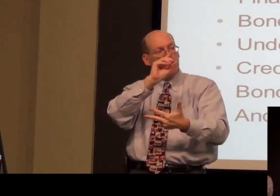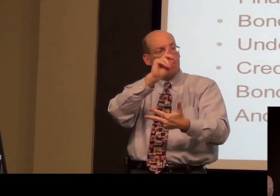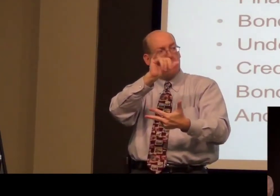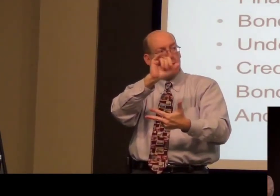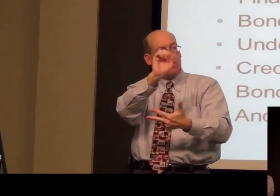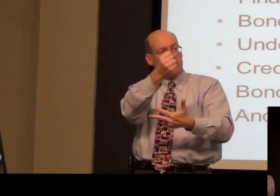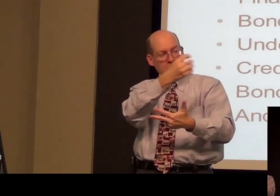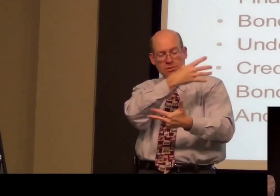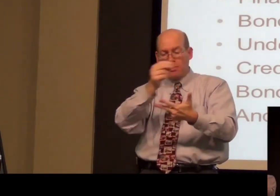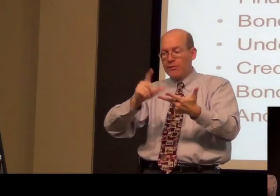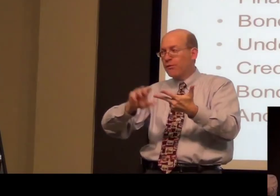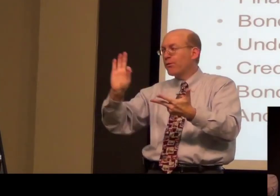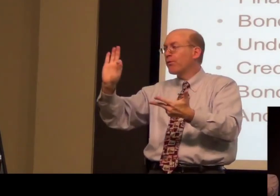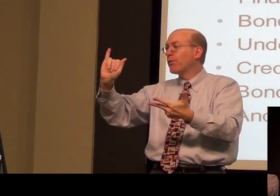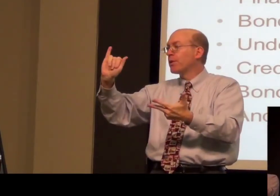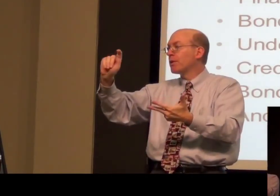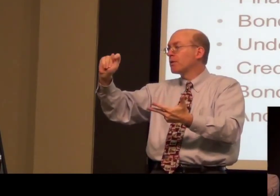You have 3 different ones.